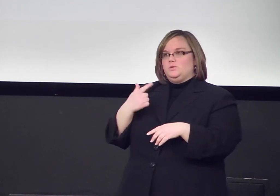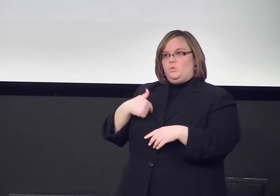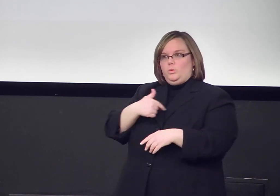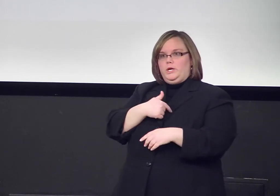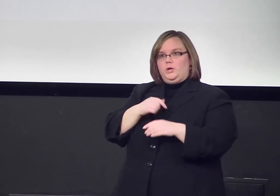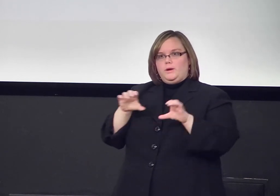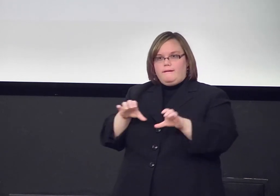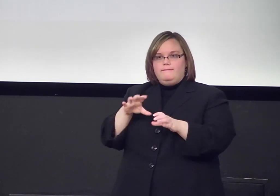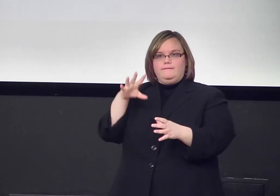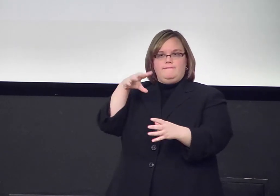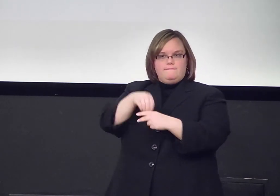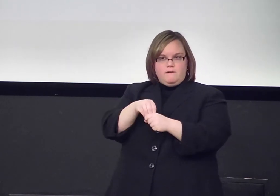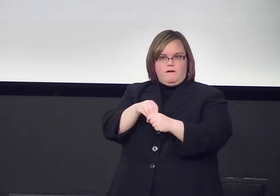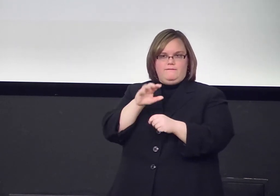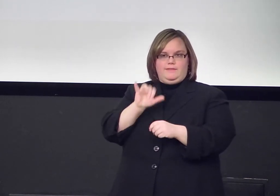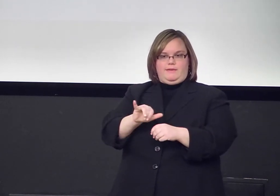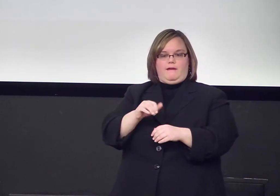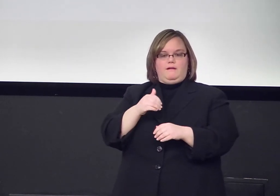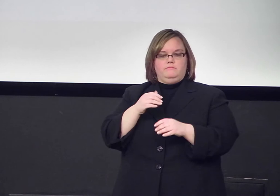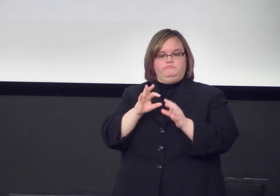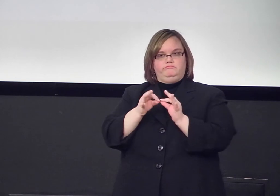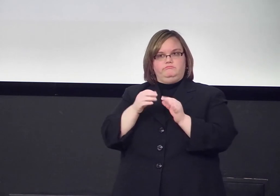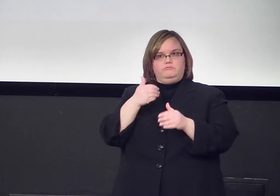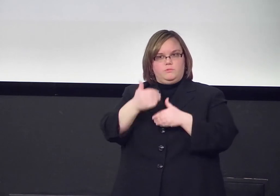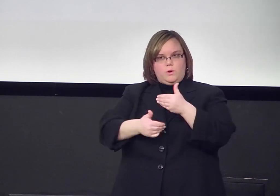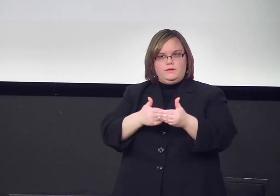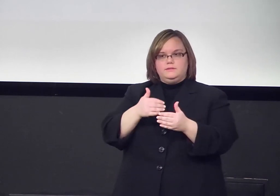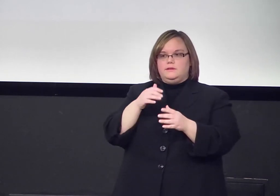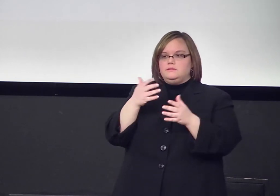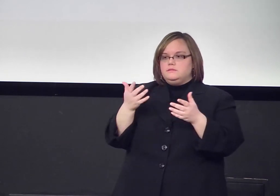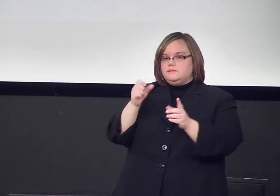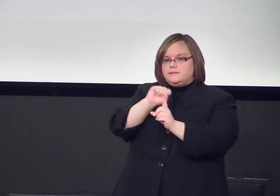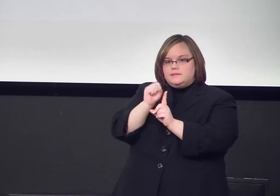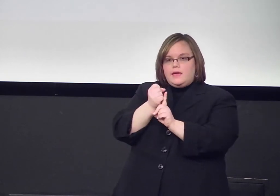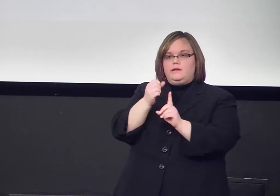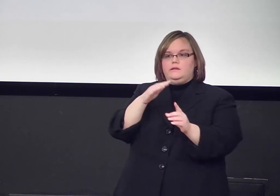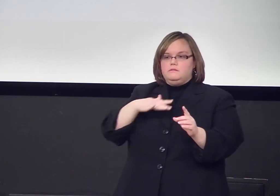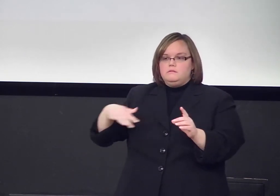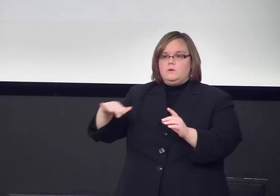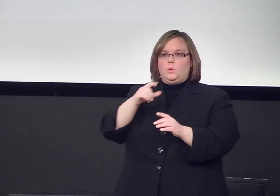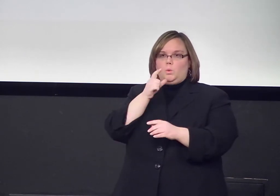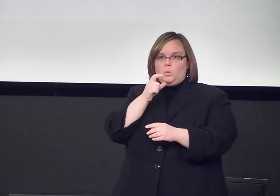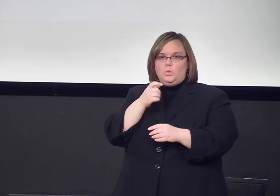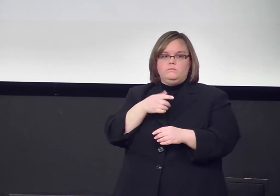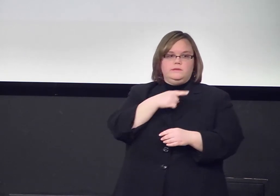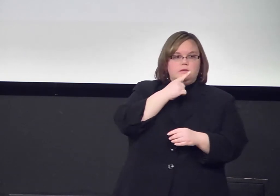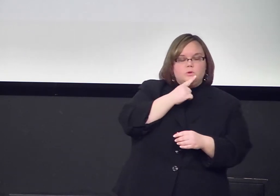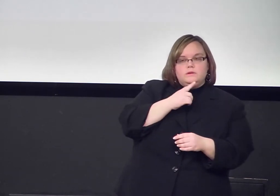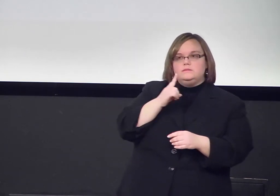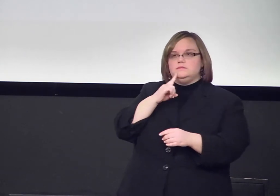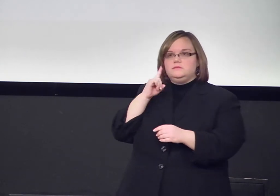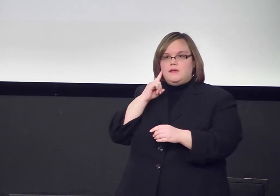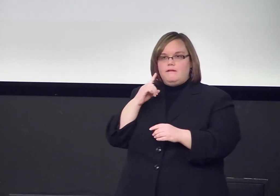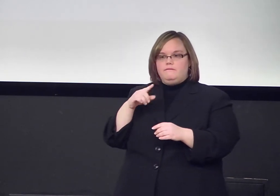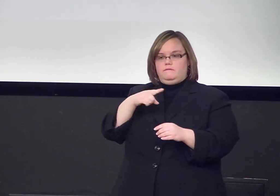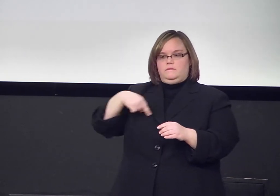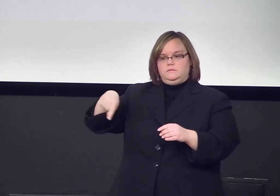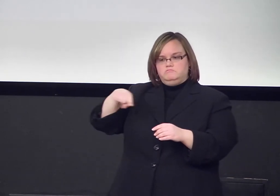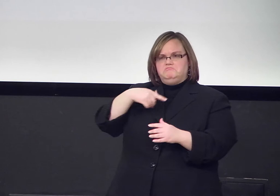research on interpreters and how the interpreter's role is more than a conduit, and how we approach the environments